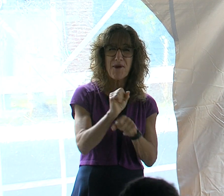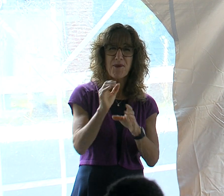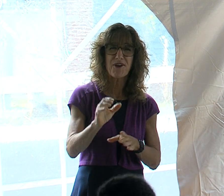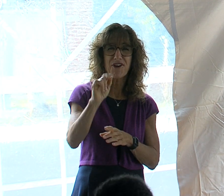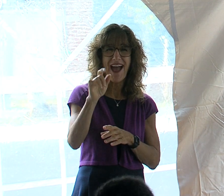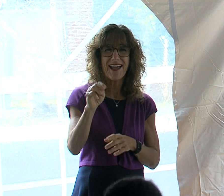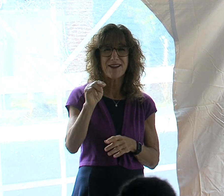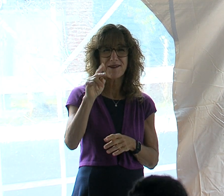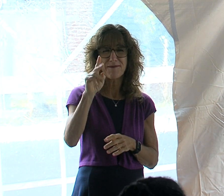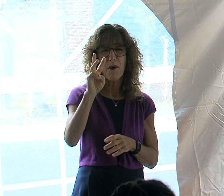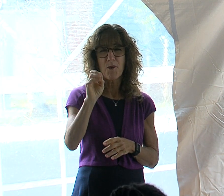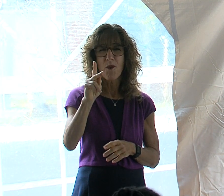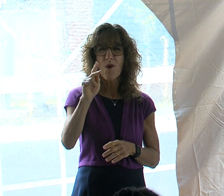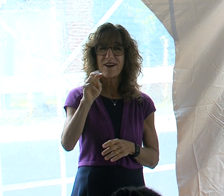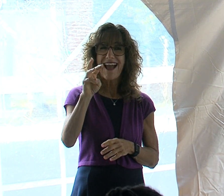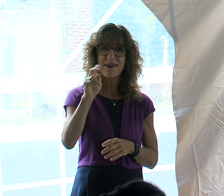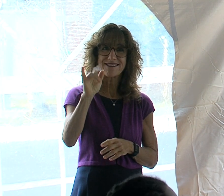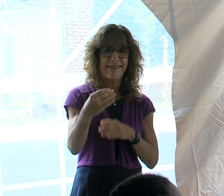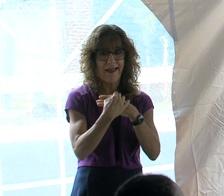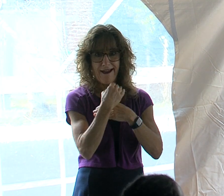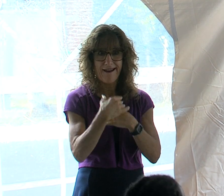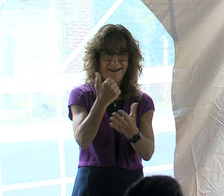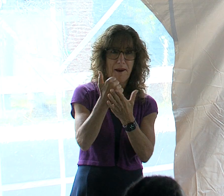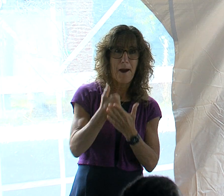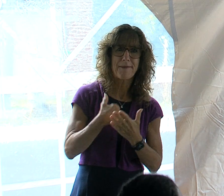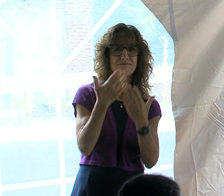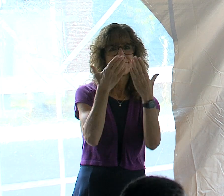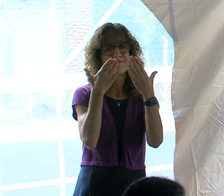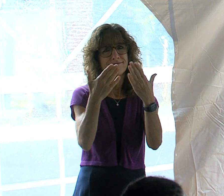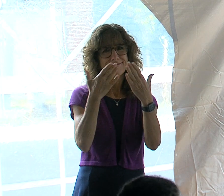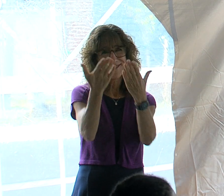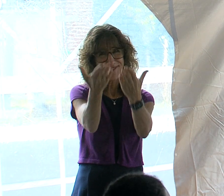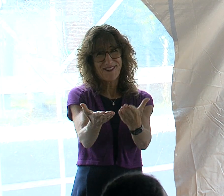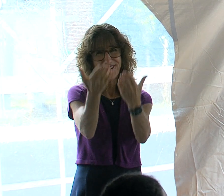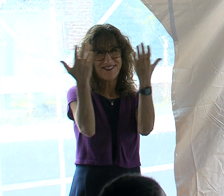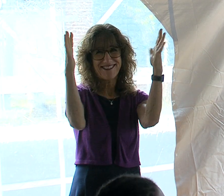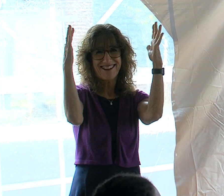that role here. And they provided me a lot of counsel and aid, and I'm very appreciative to her.